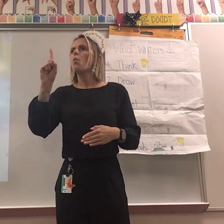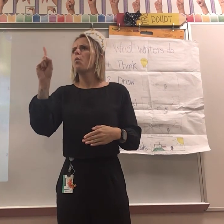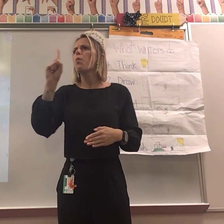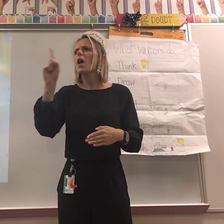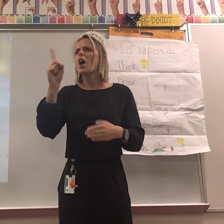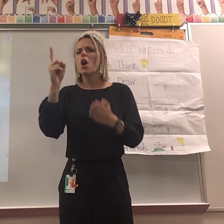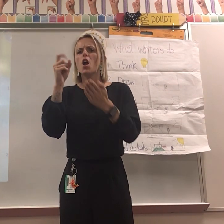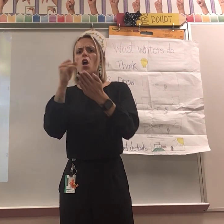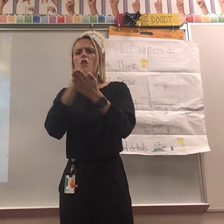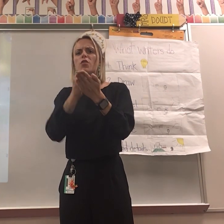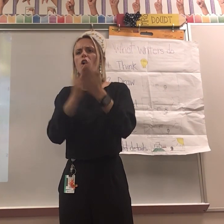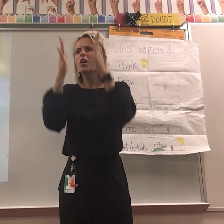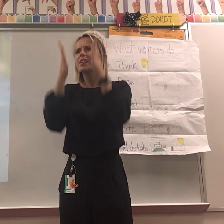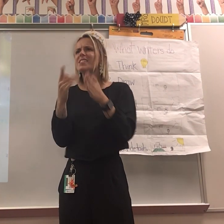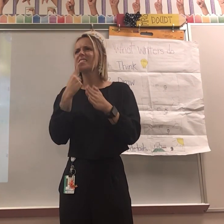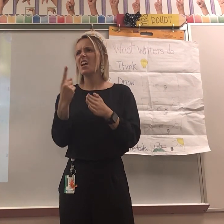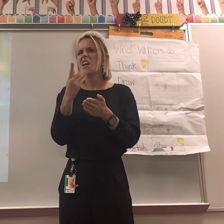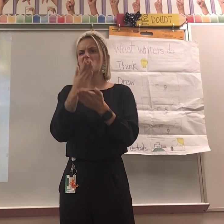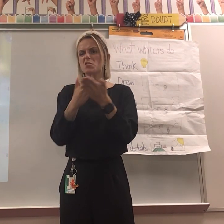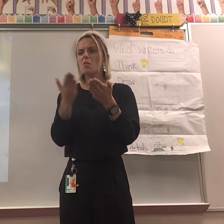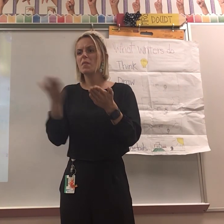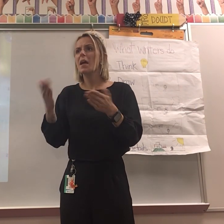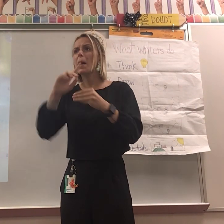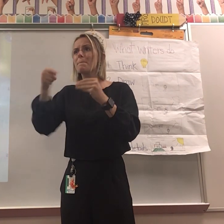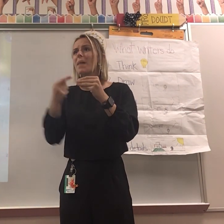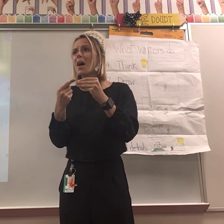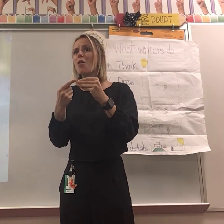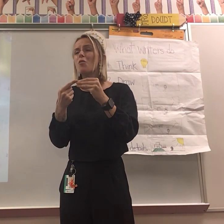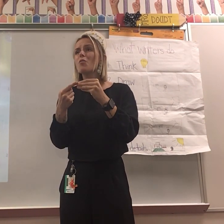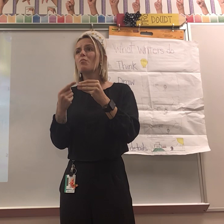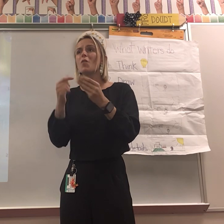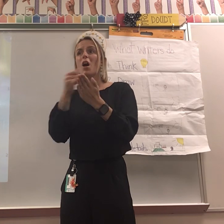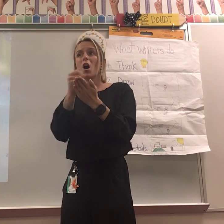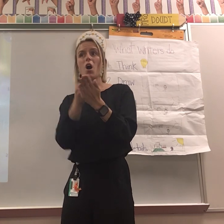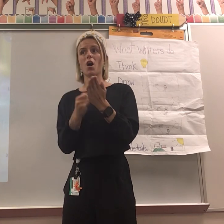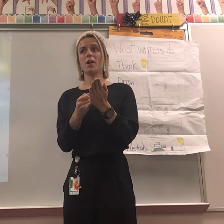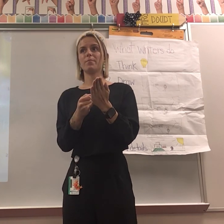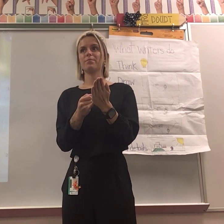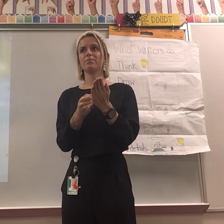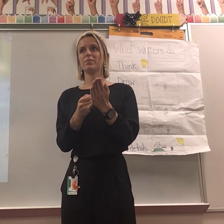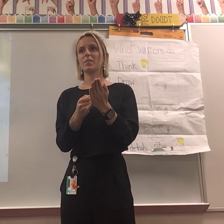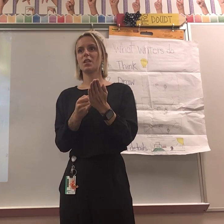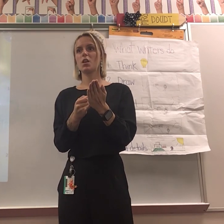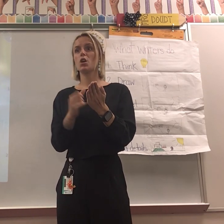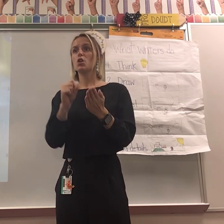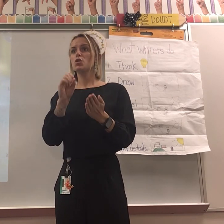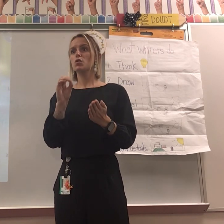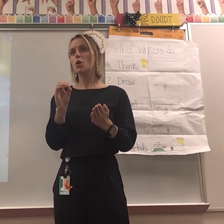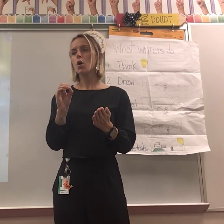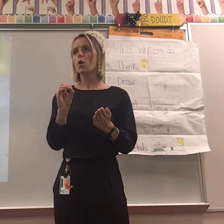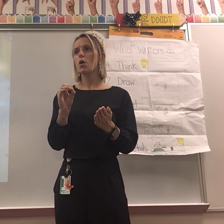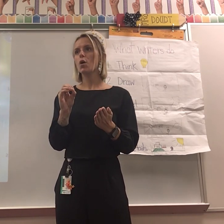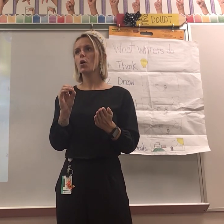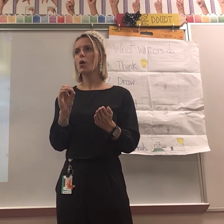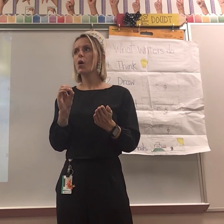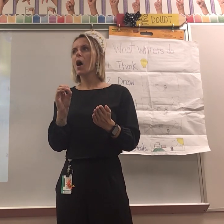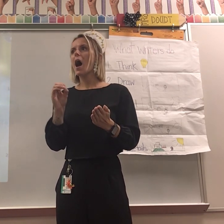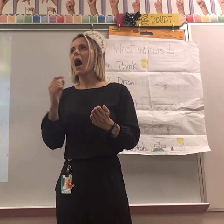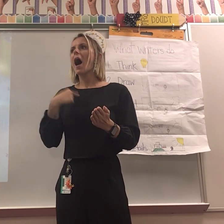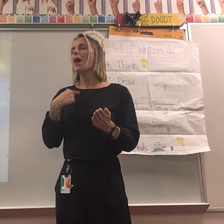Are you ready? Okay. Eyes on me. So curveball is a figure of speech, meaning I'm